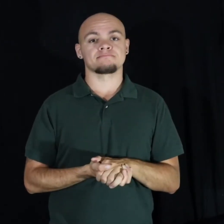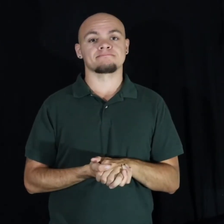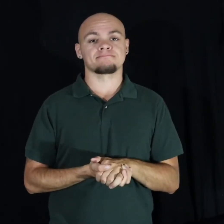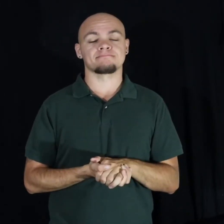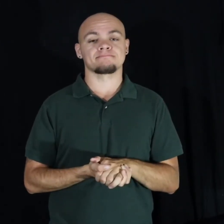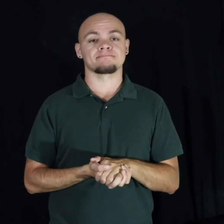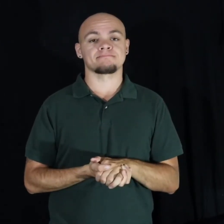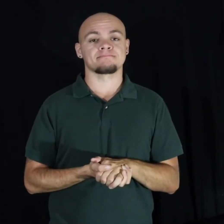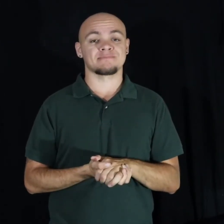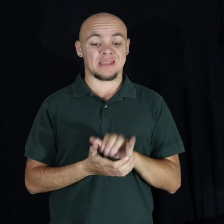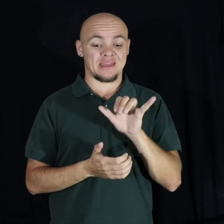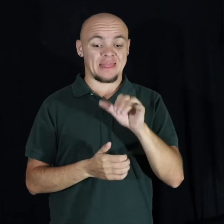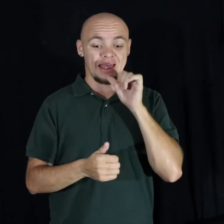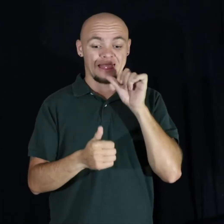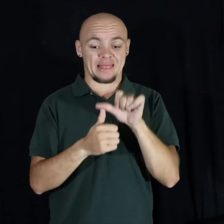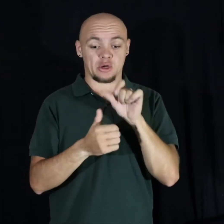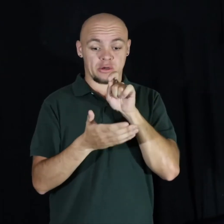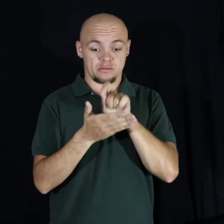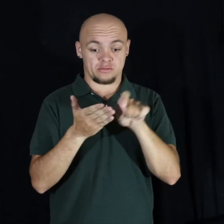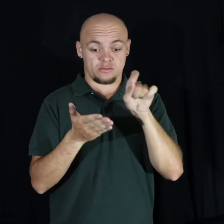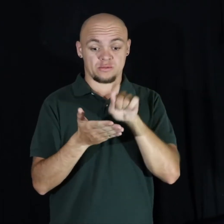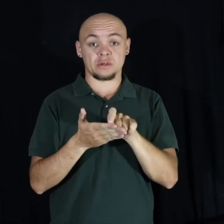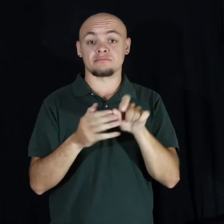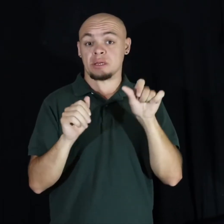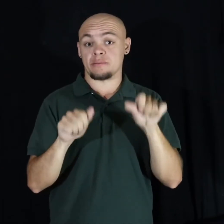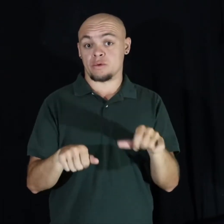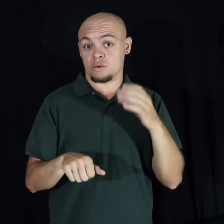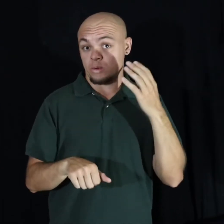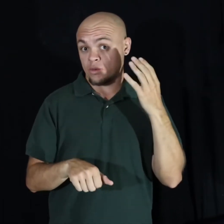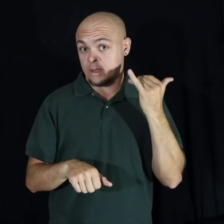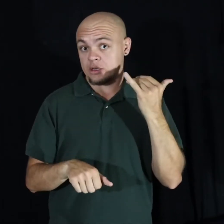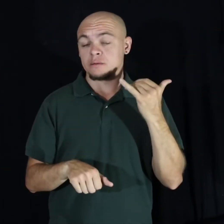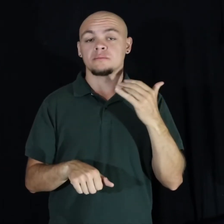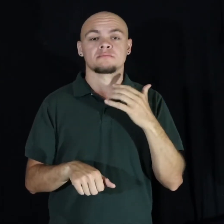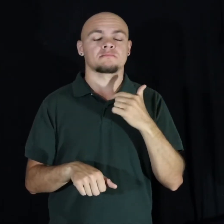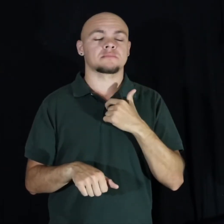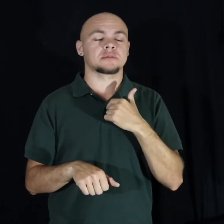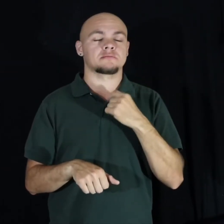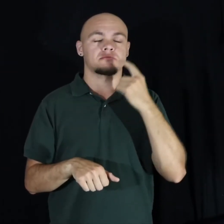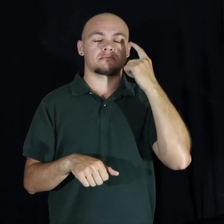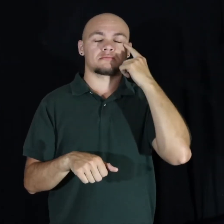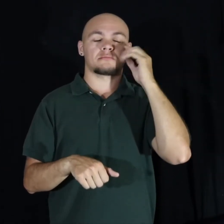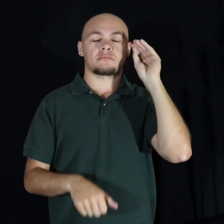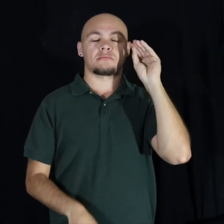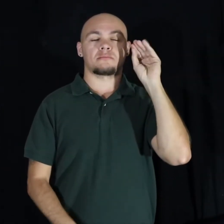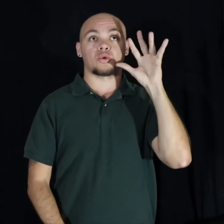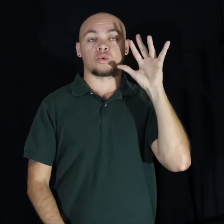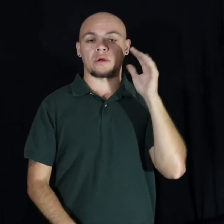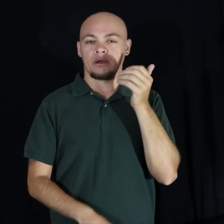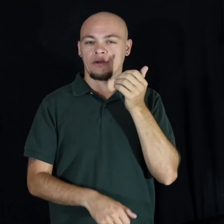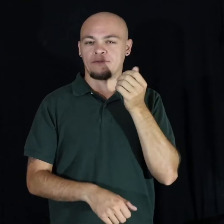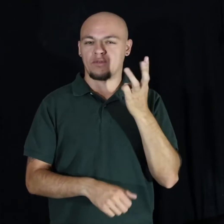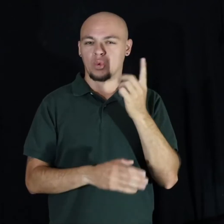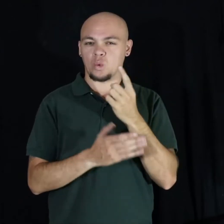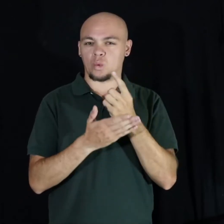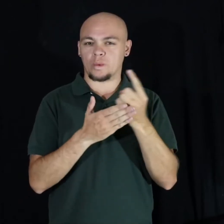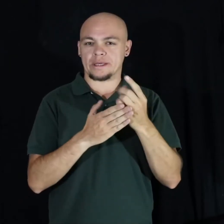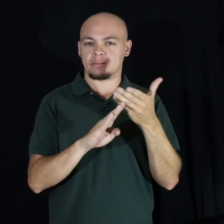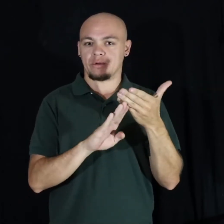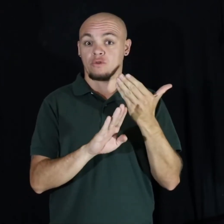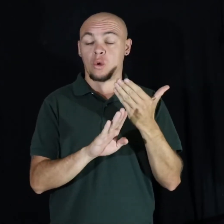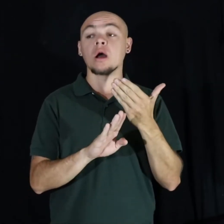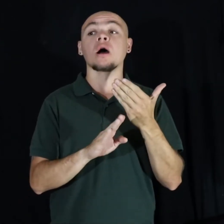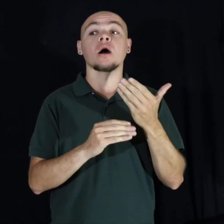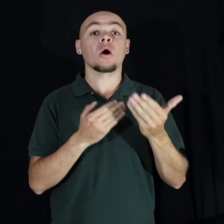I was able to write that letter because I had an eye-opening moment just a few weeks before, on the verge